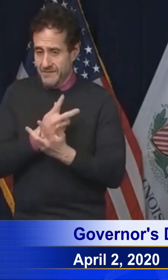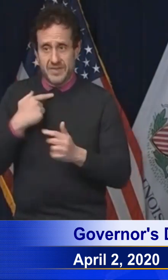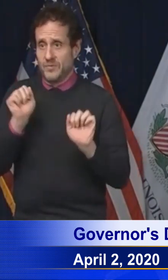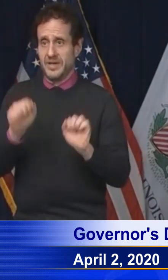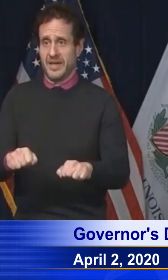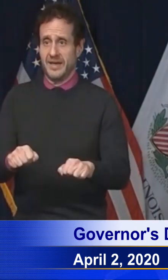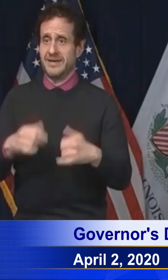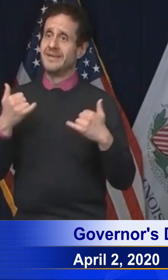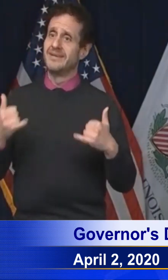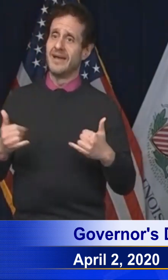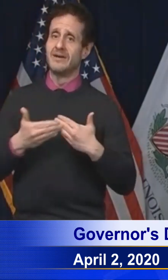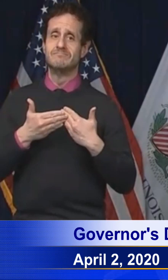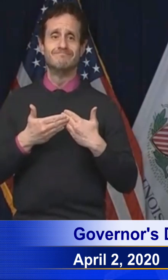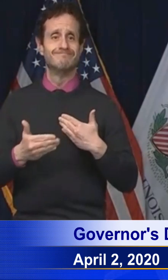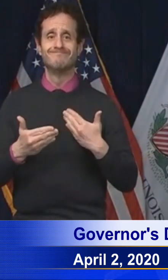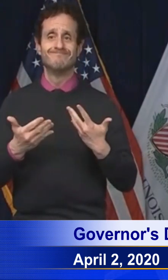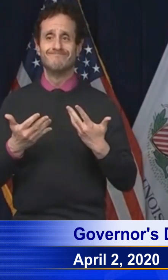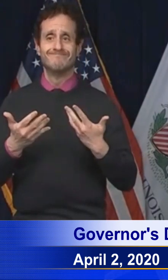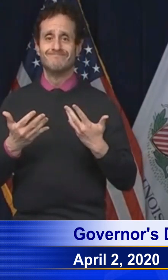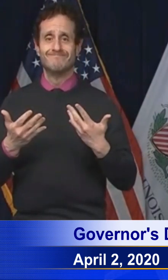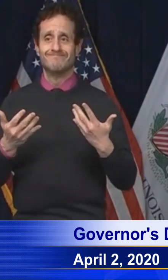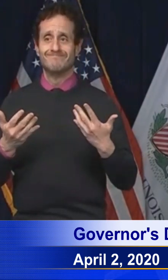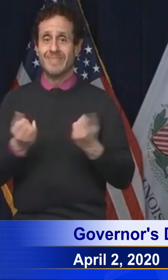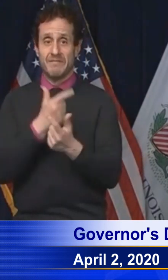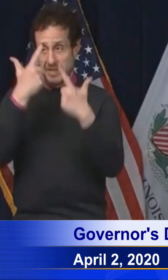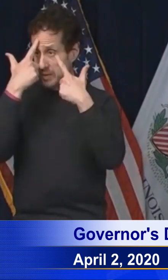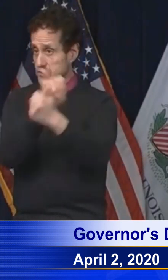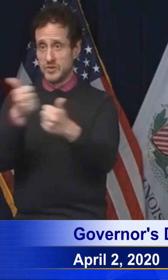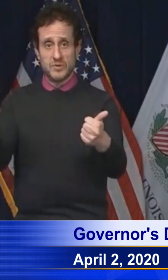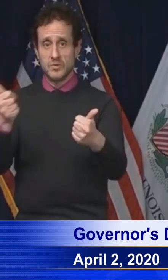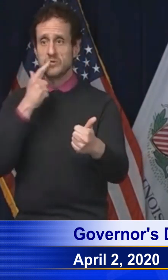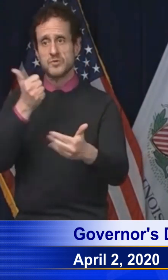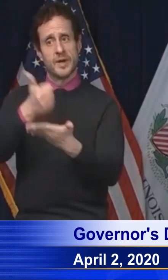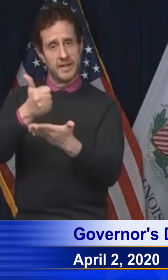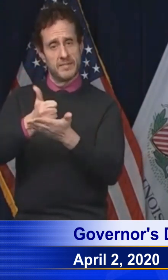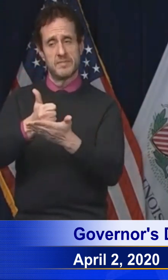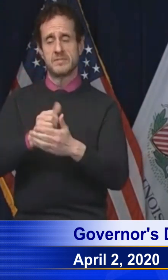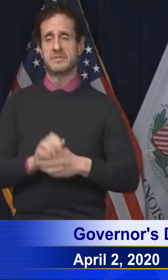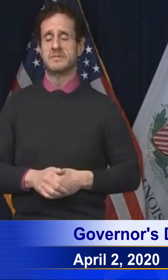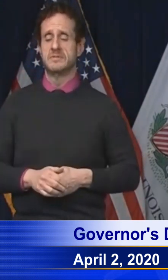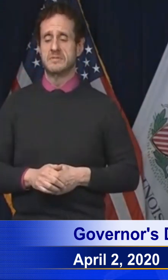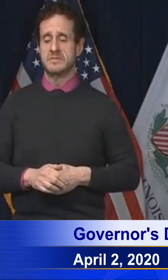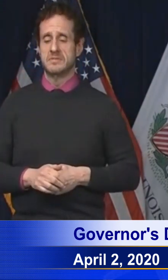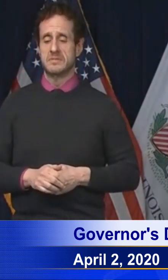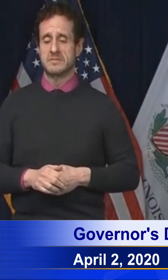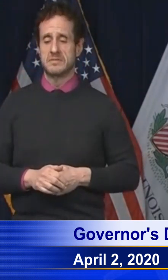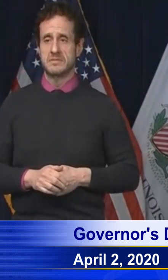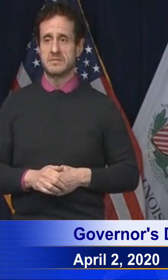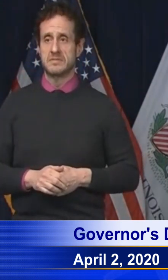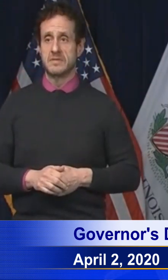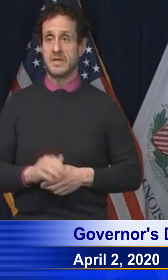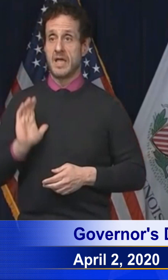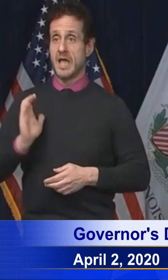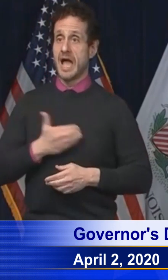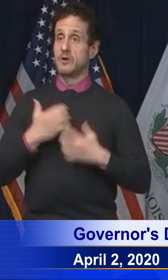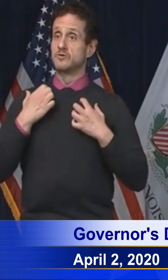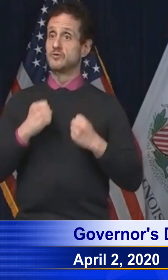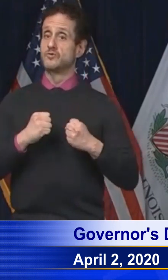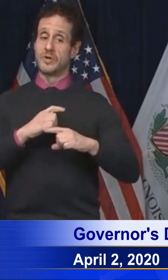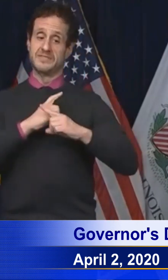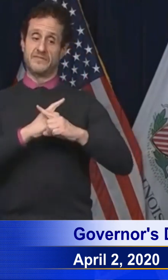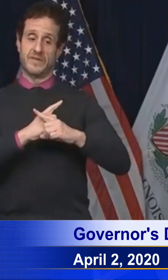the rest is up to you. Our strongest weapon against COVID-19 is